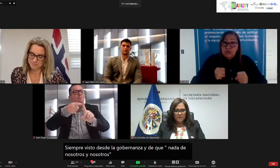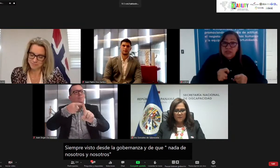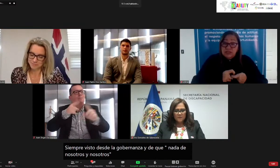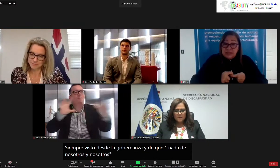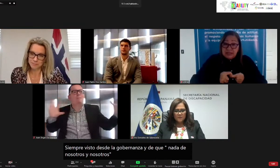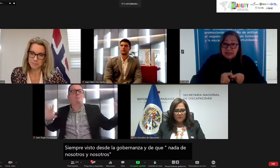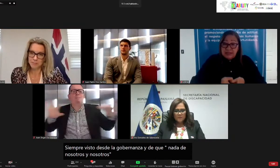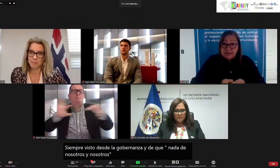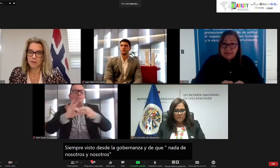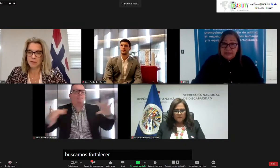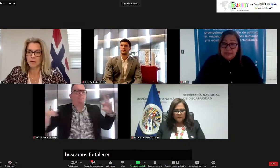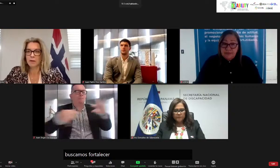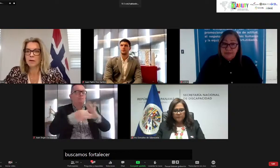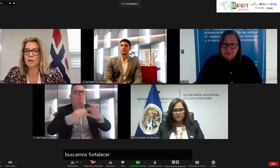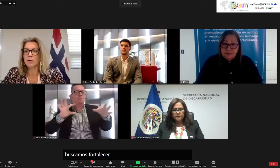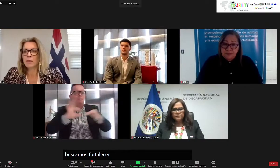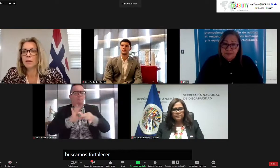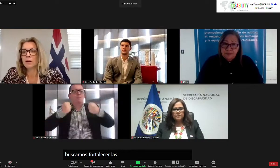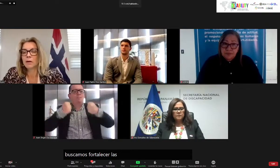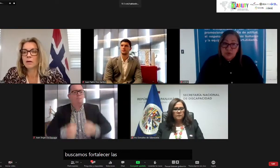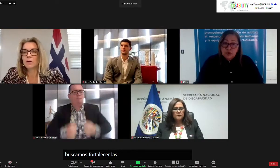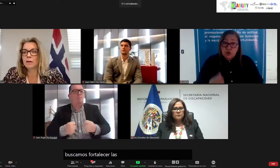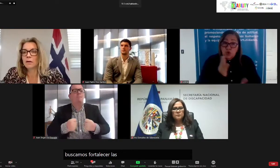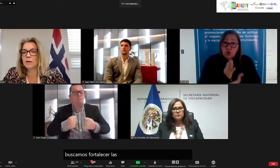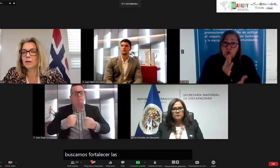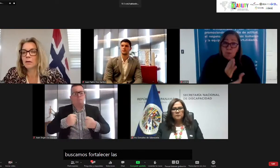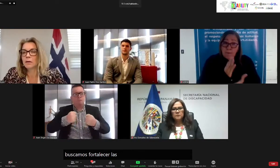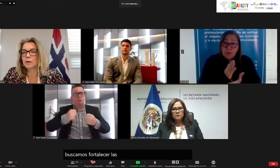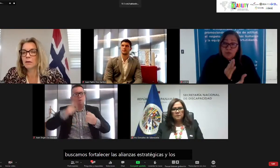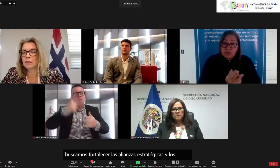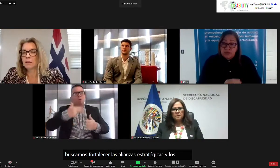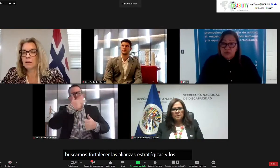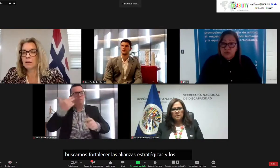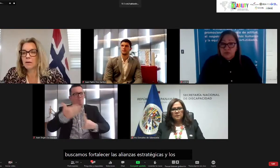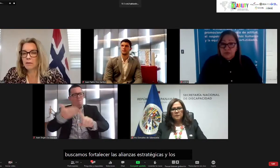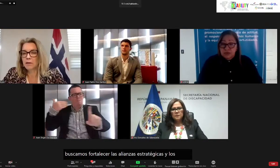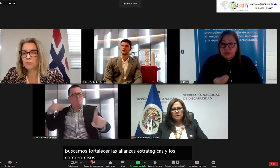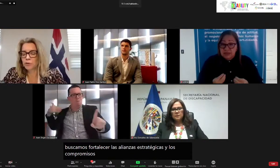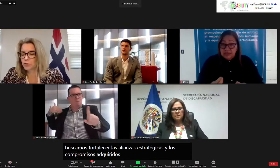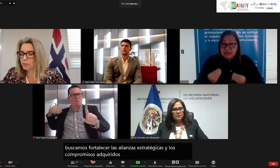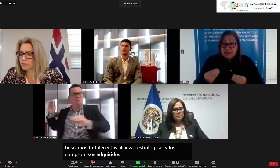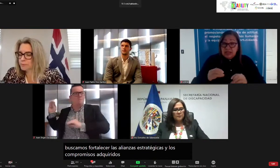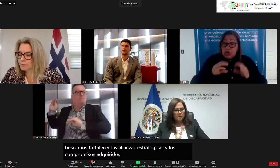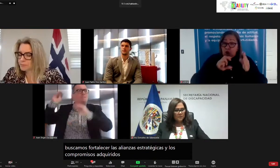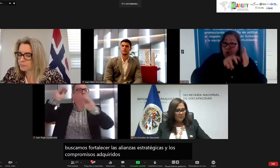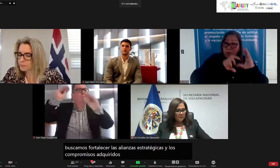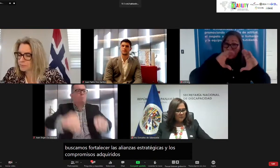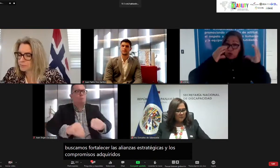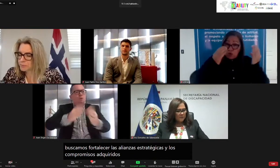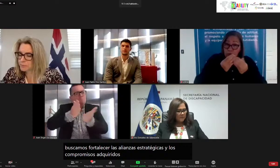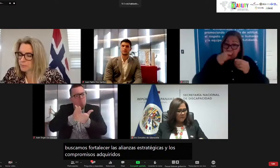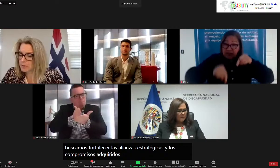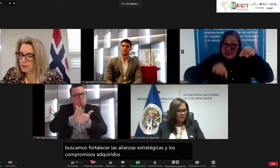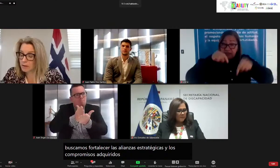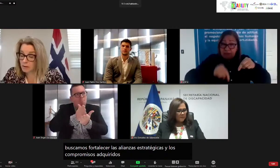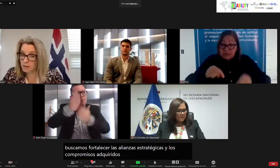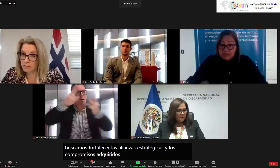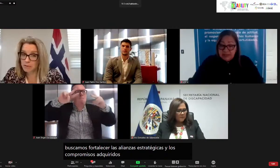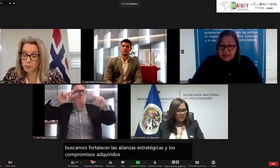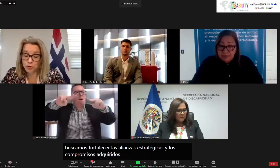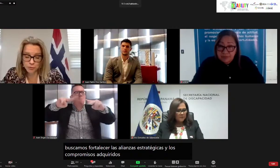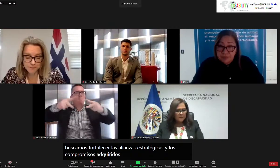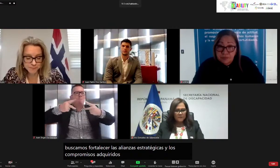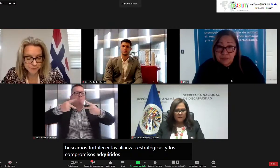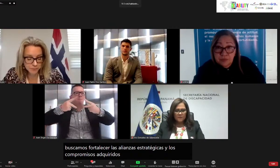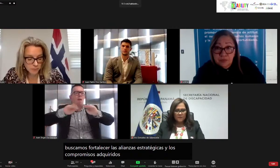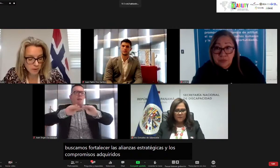the strengthening of strategic alliances and the commitments acquired during the disabilities